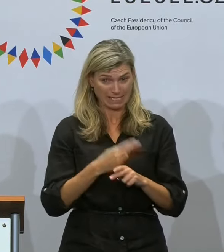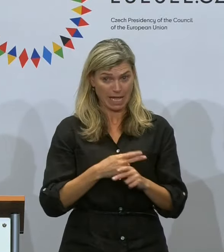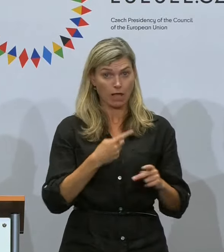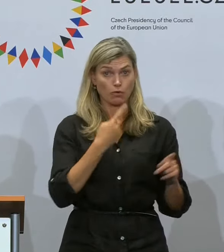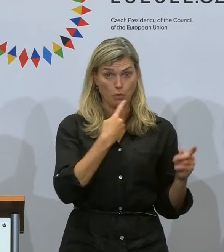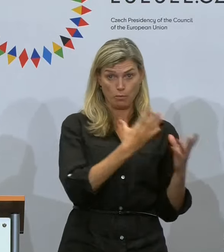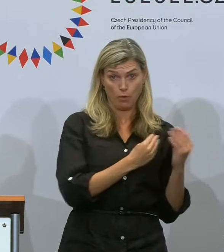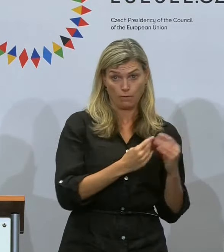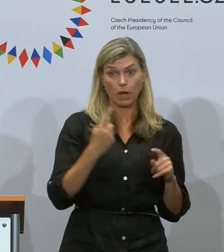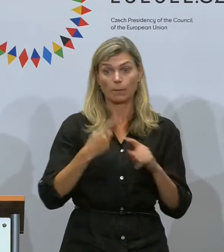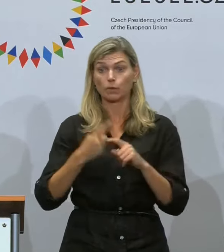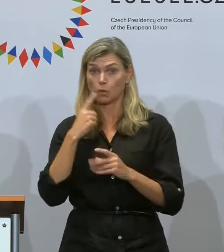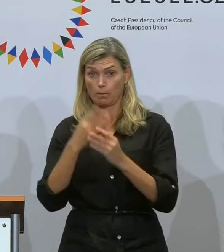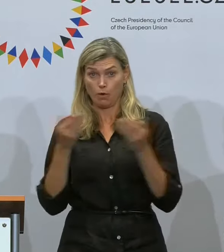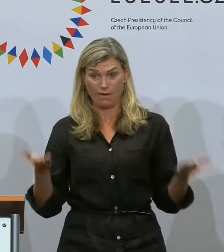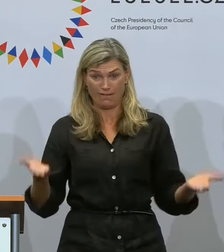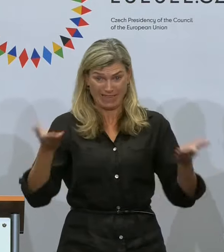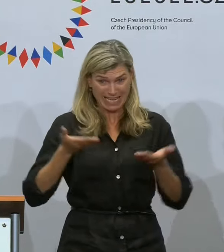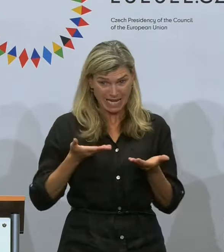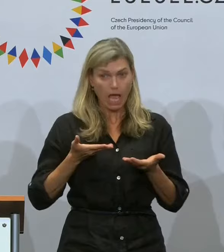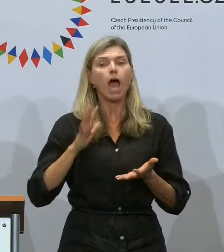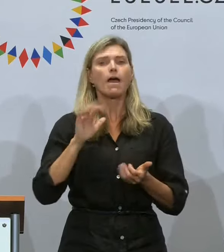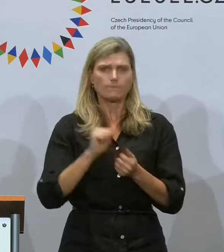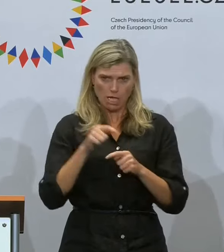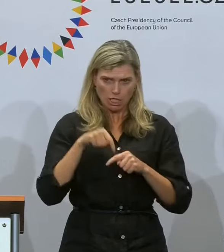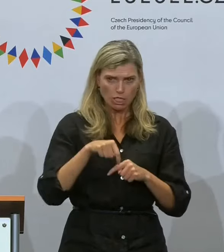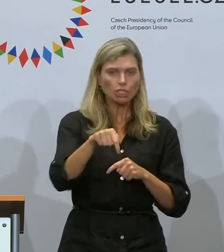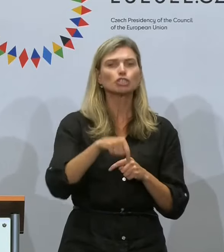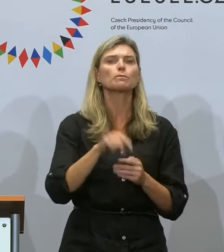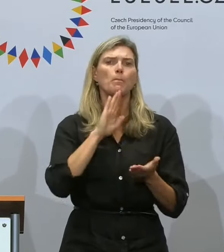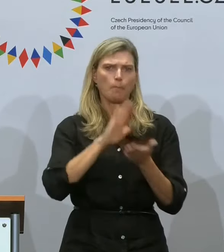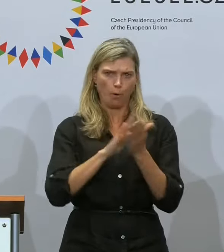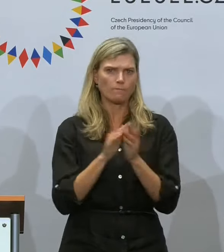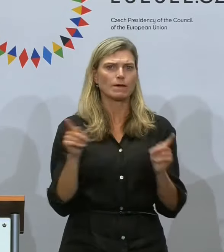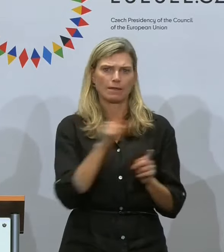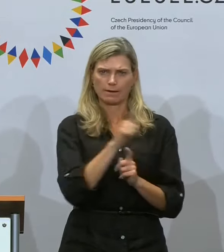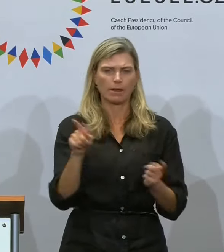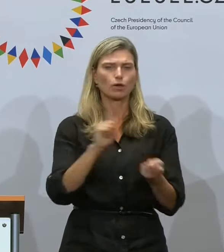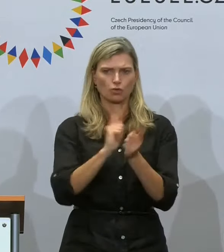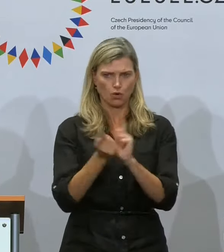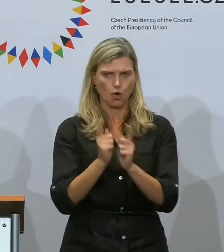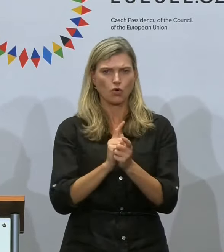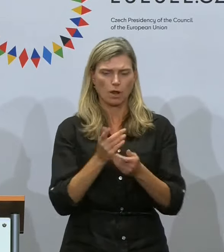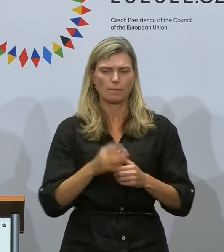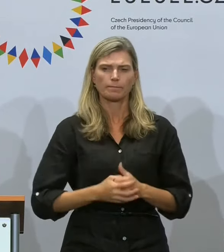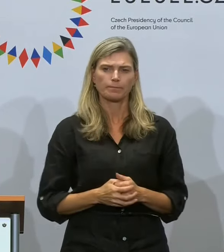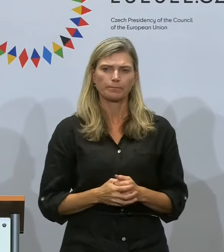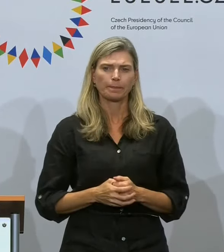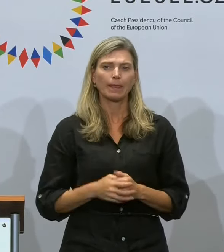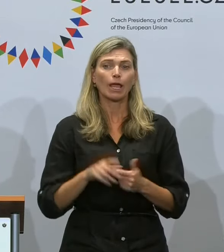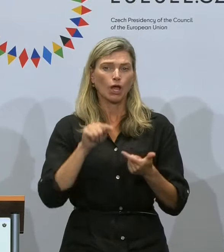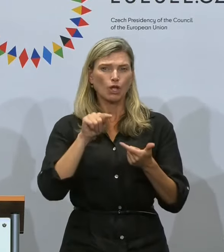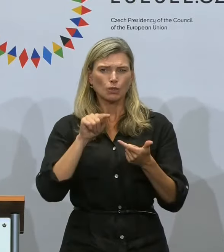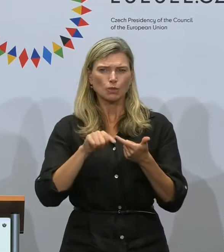to MATEX. And the other question, you know, I have to repeat the same thing. The visa